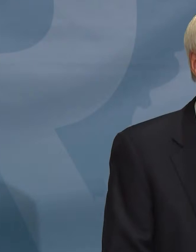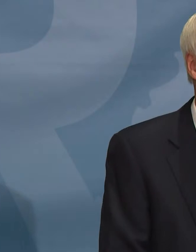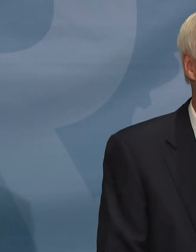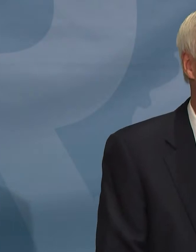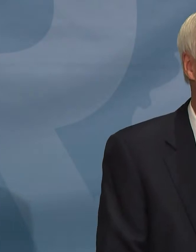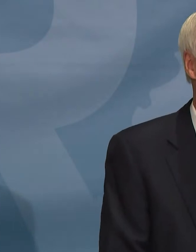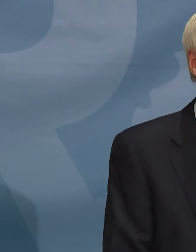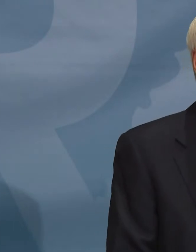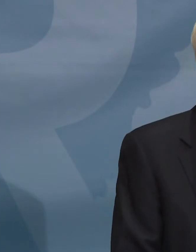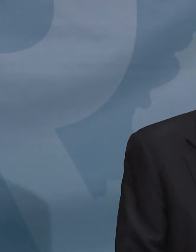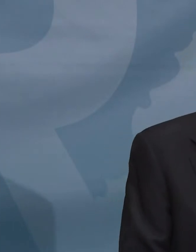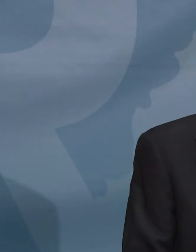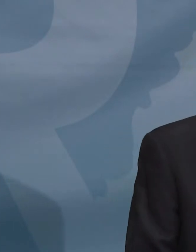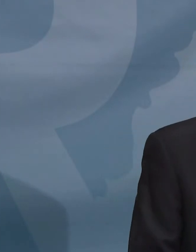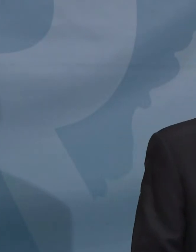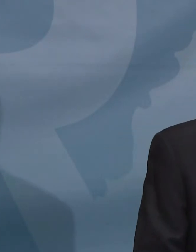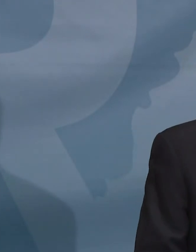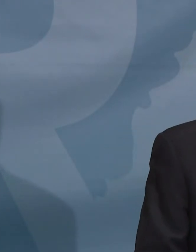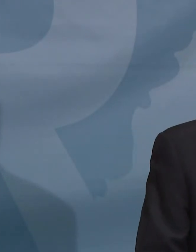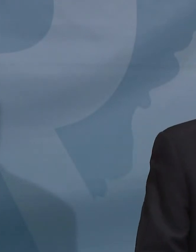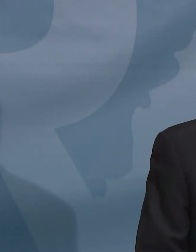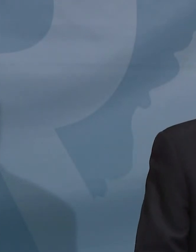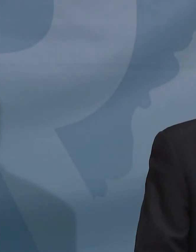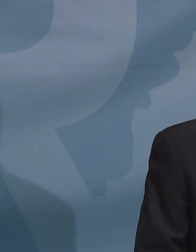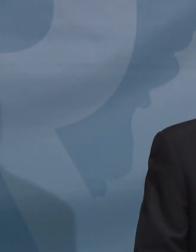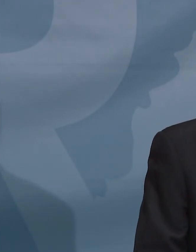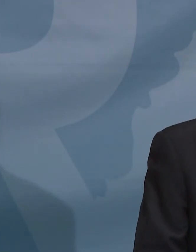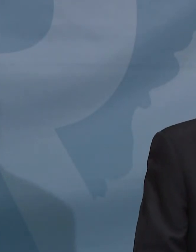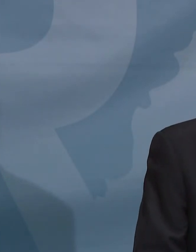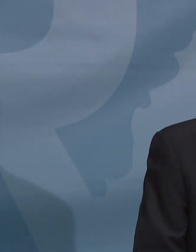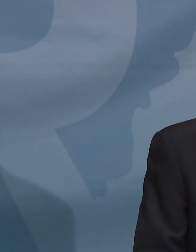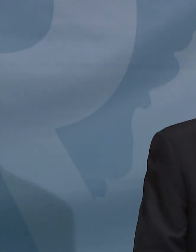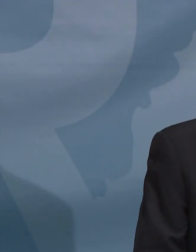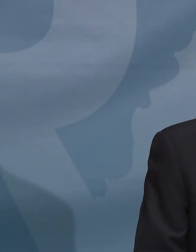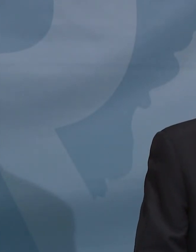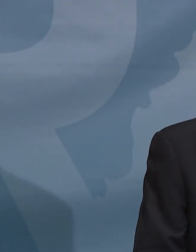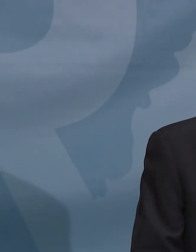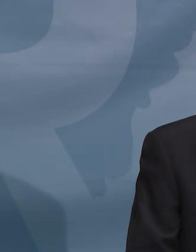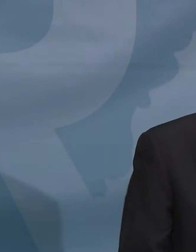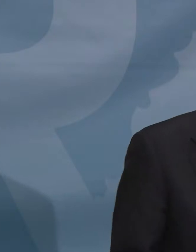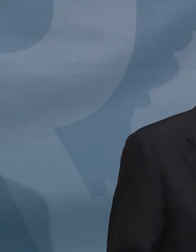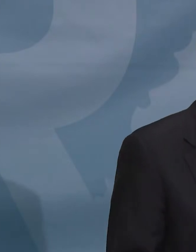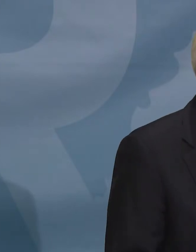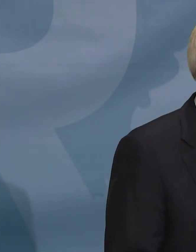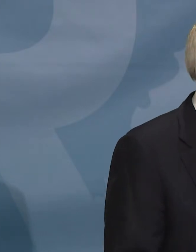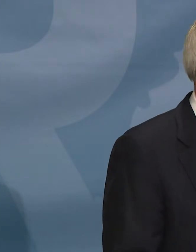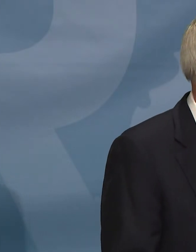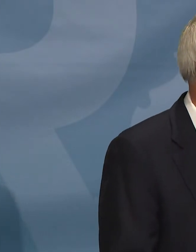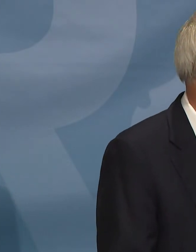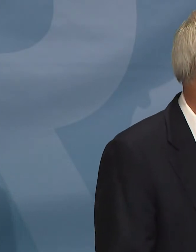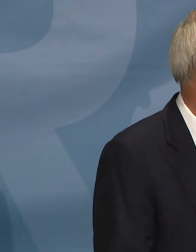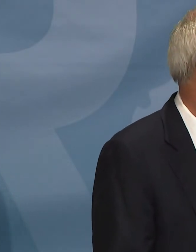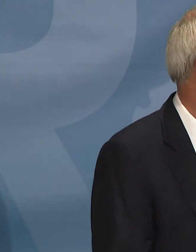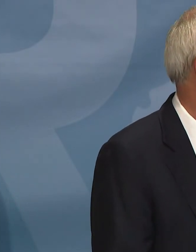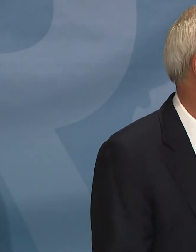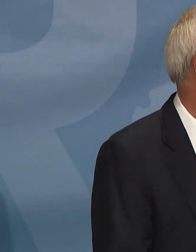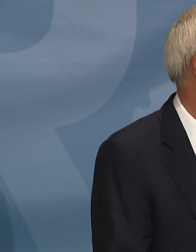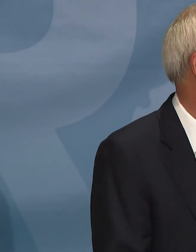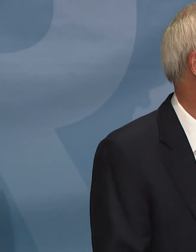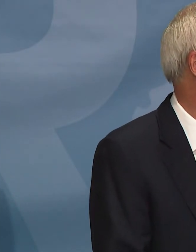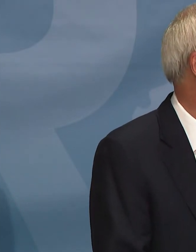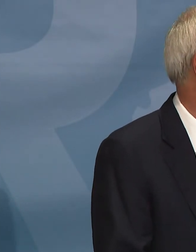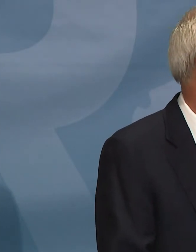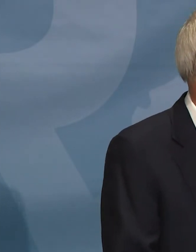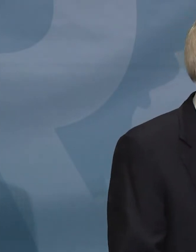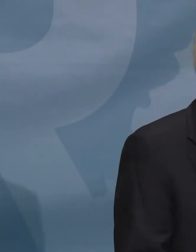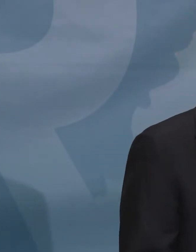me shift to today's focus on COVID-19, and I want to start with the case